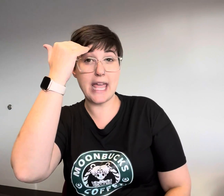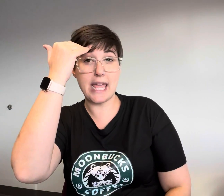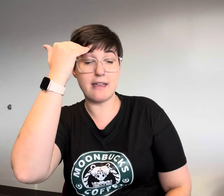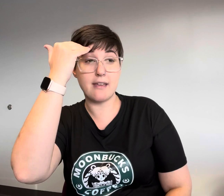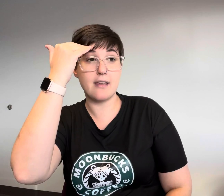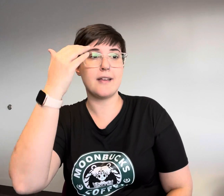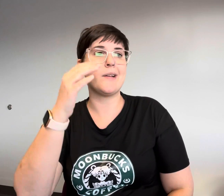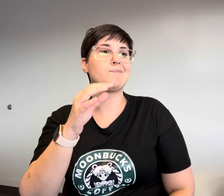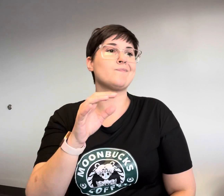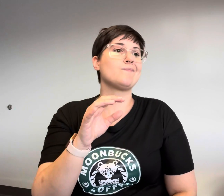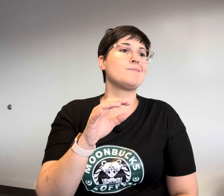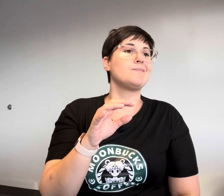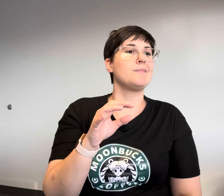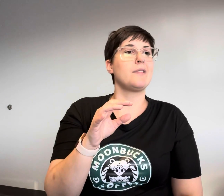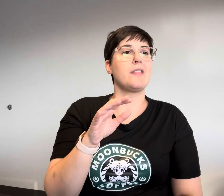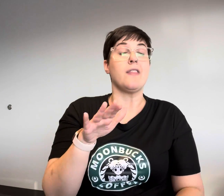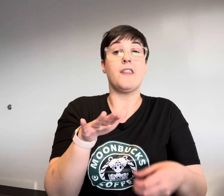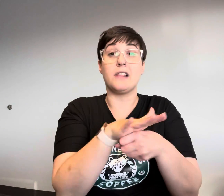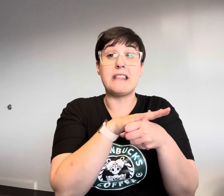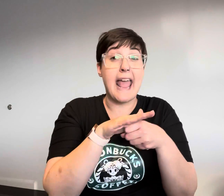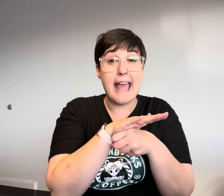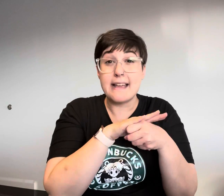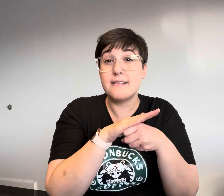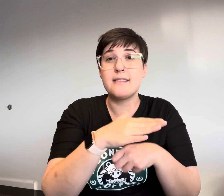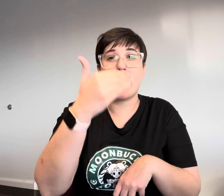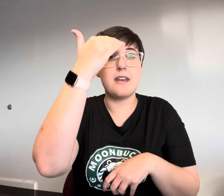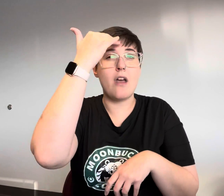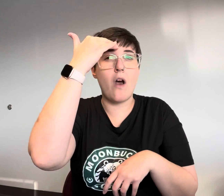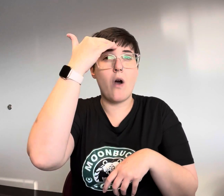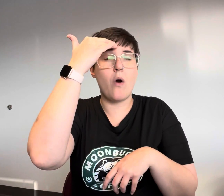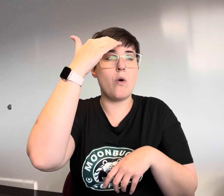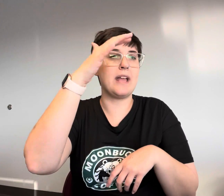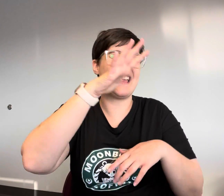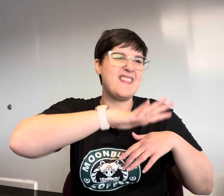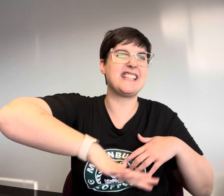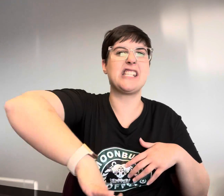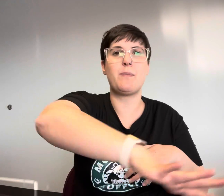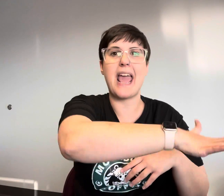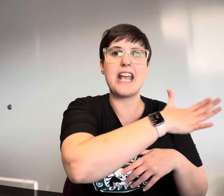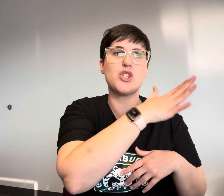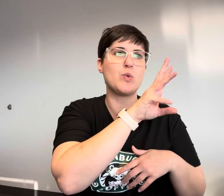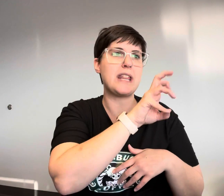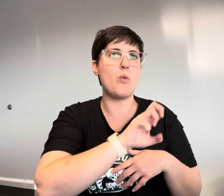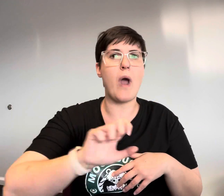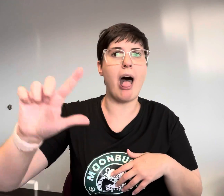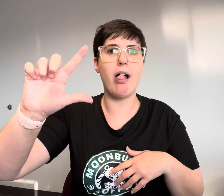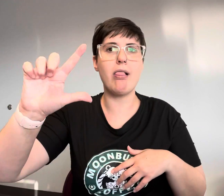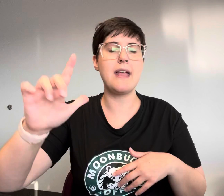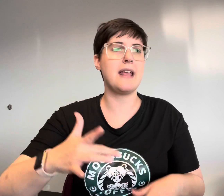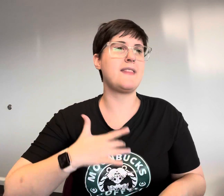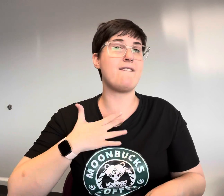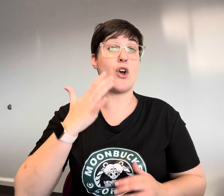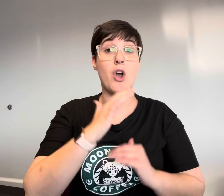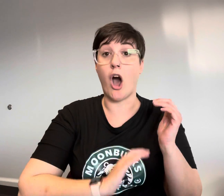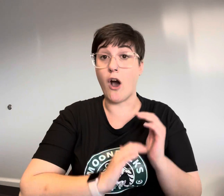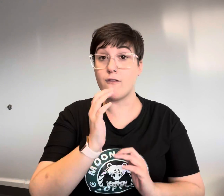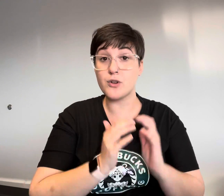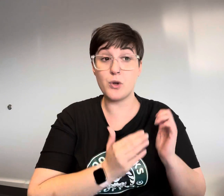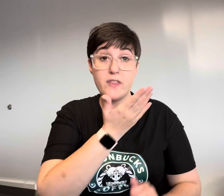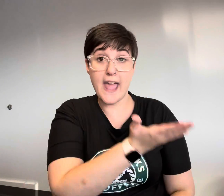knowing the land, they know the space really well, they feel comfortable